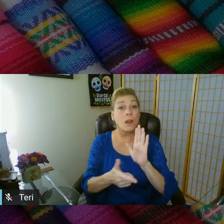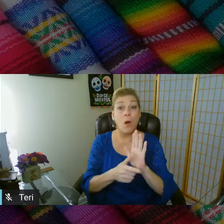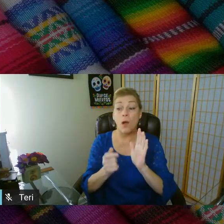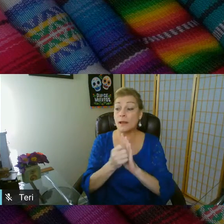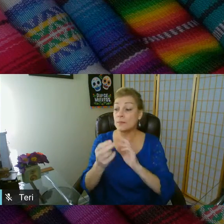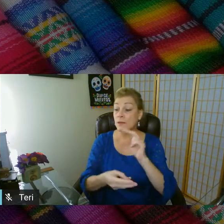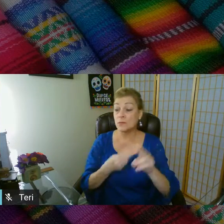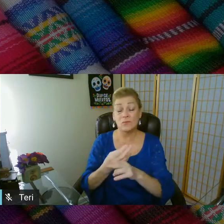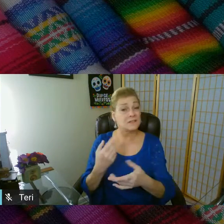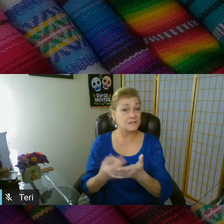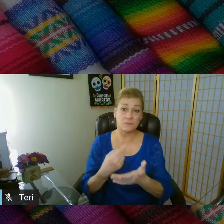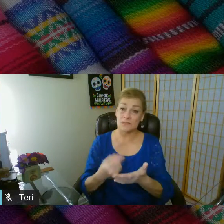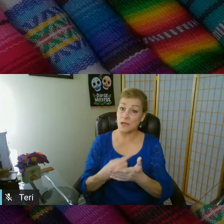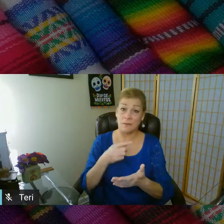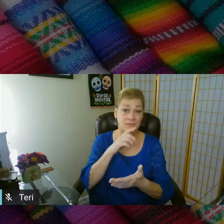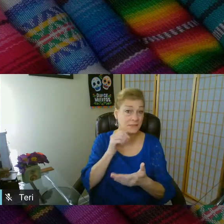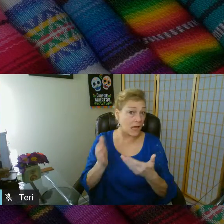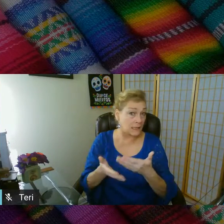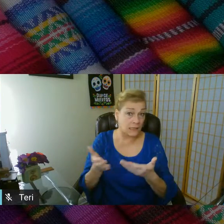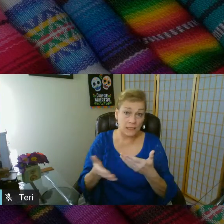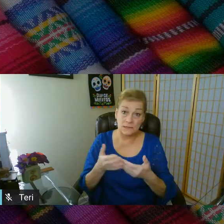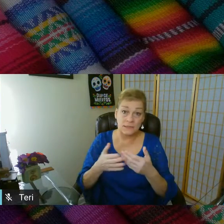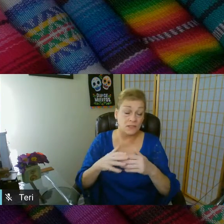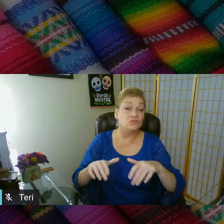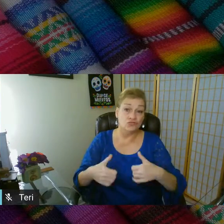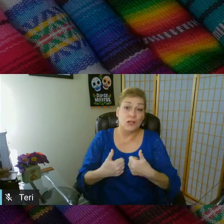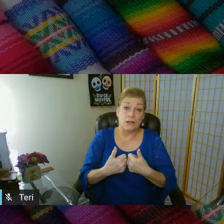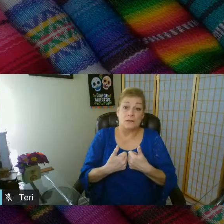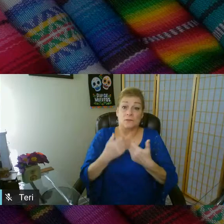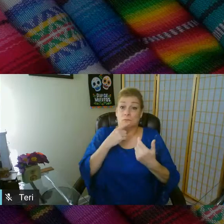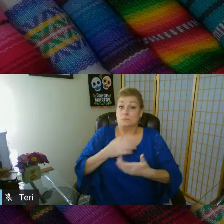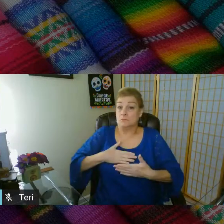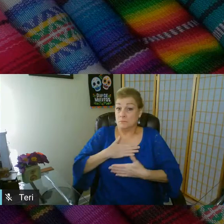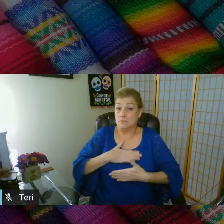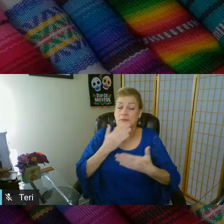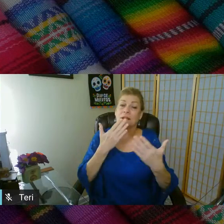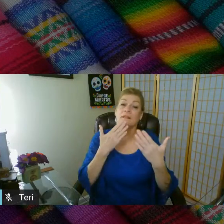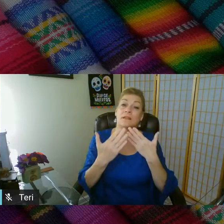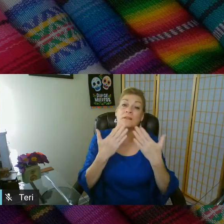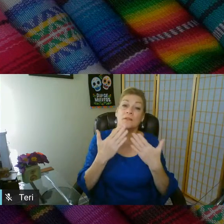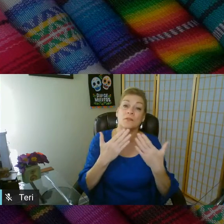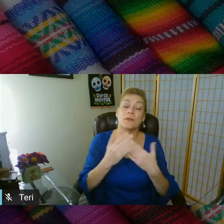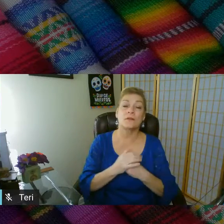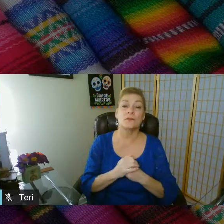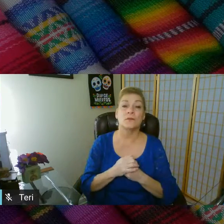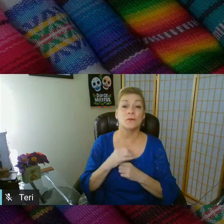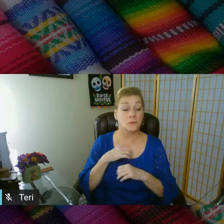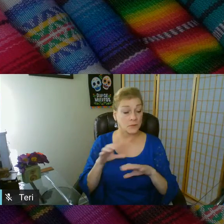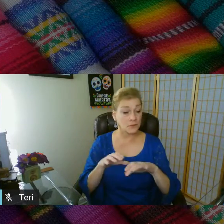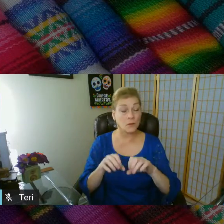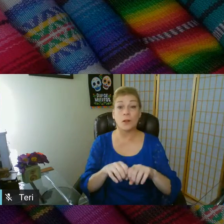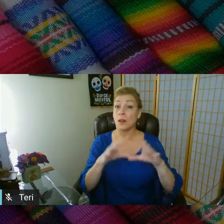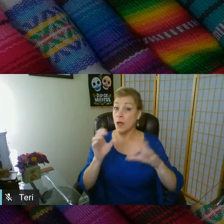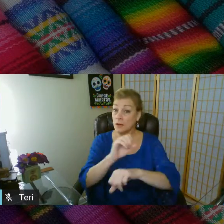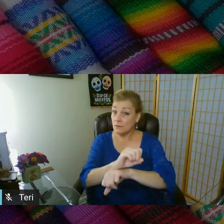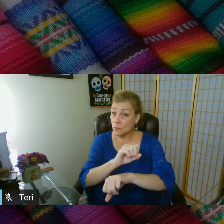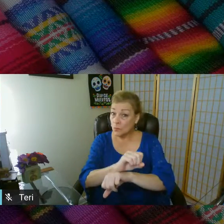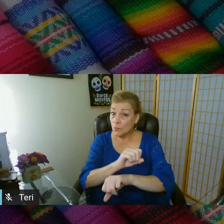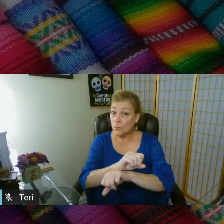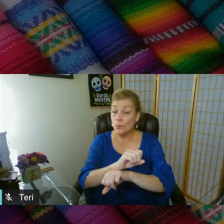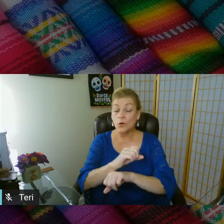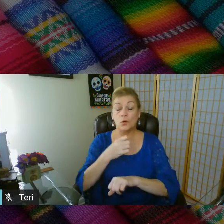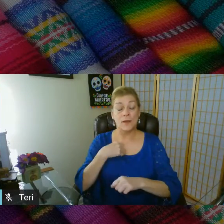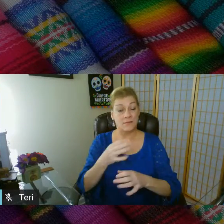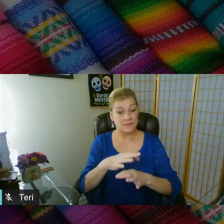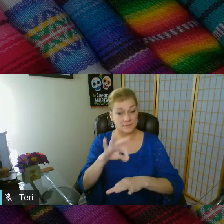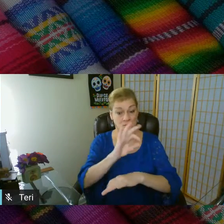be very challenging at times. So I just want to say we appreciate you and we thank you. There is much work that we are doing. The church is open for spiritual